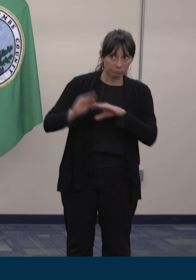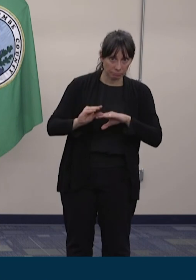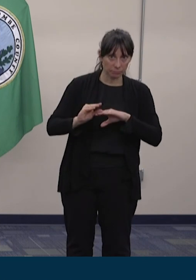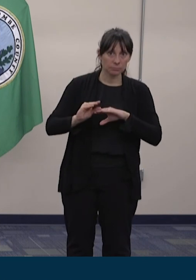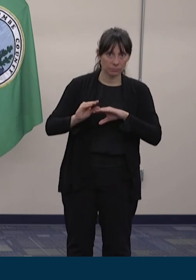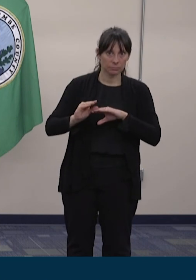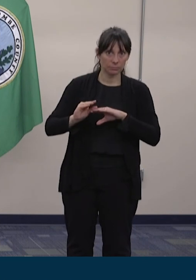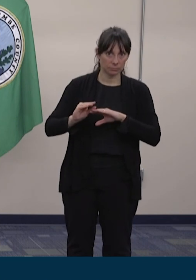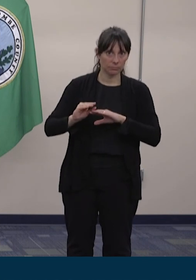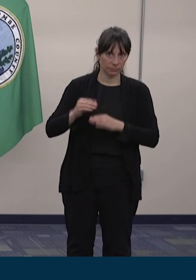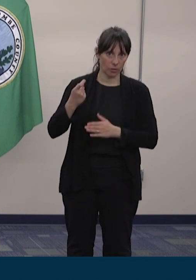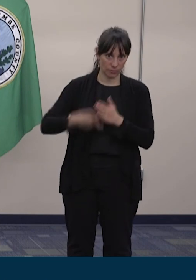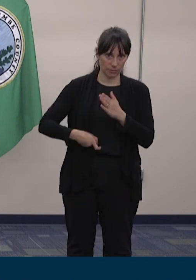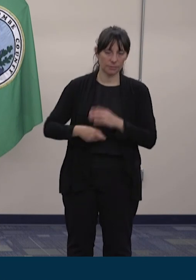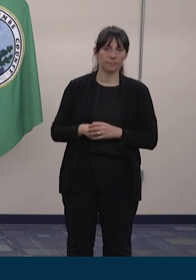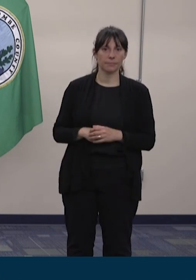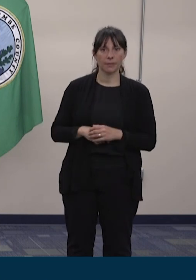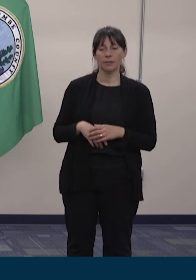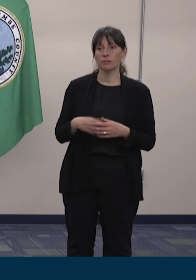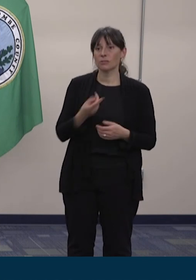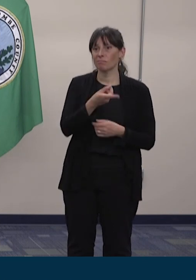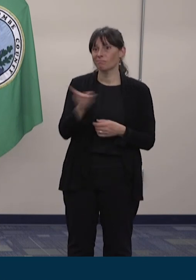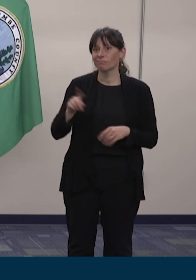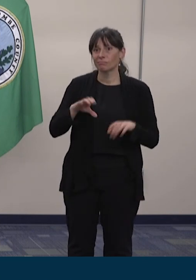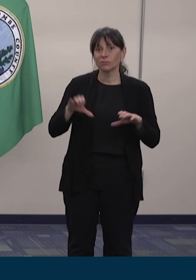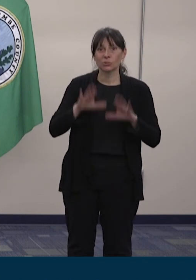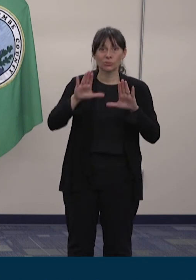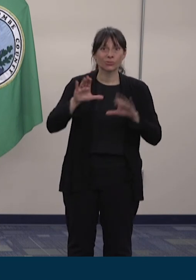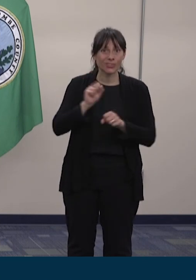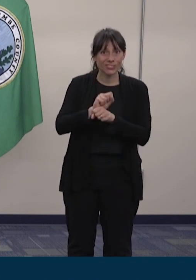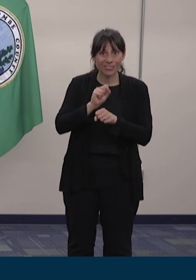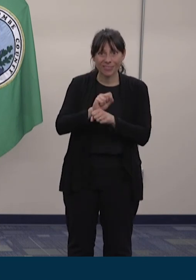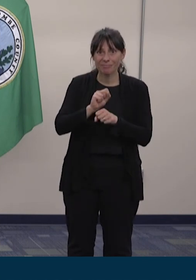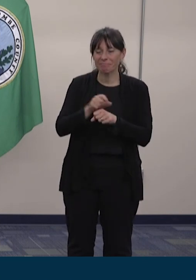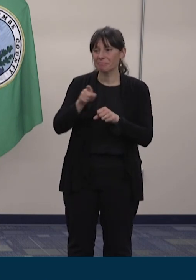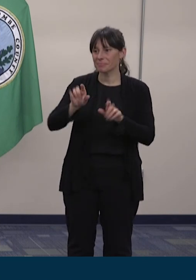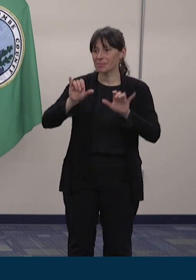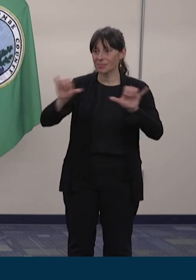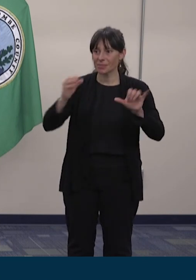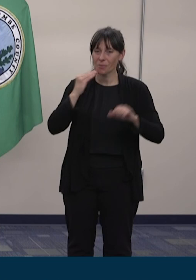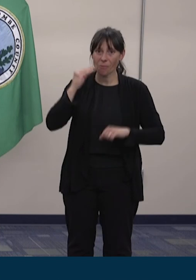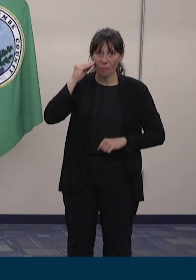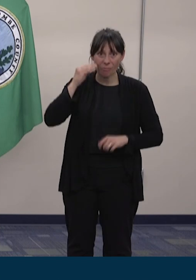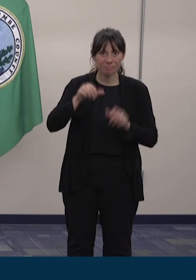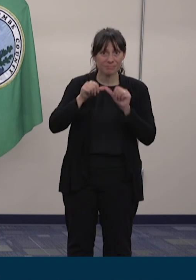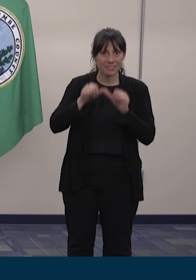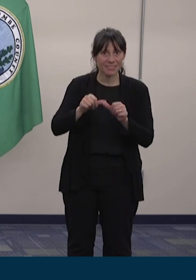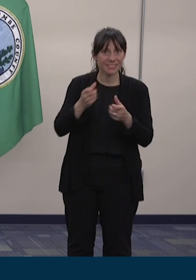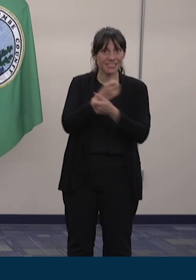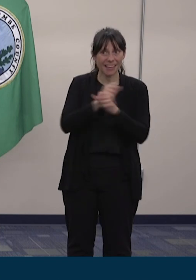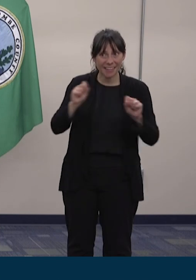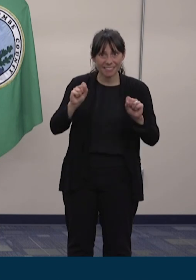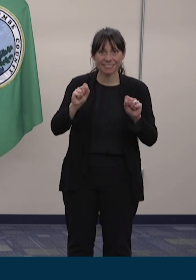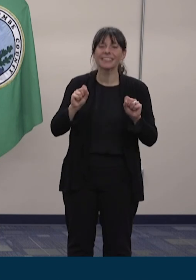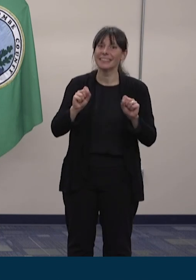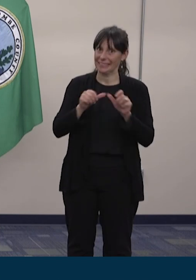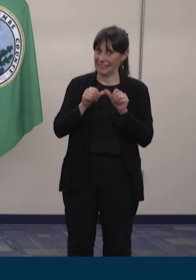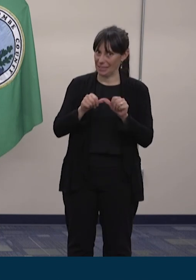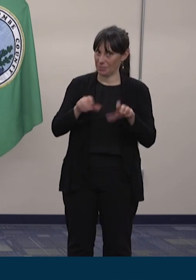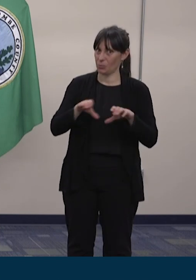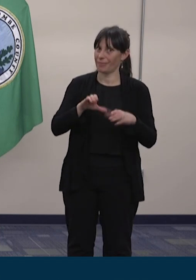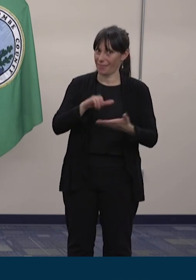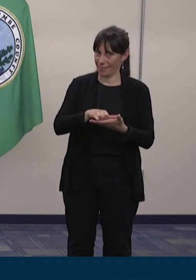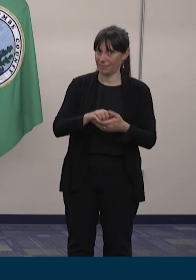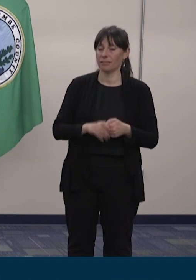work that Entonces, you've por all favor, sigue done, con el trabajo excelente que staying estamos home and staying haciendo safe, de la distancia física, quedándote en keeping your casa, physical